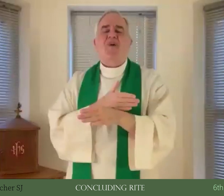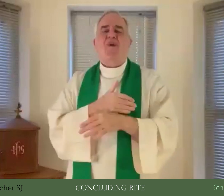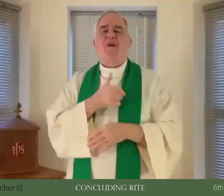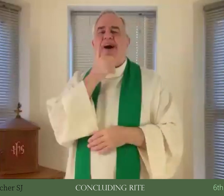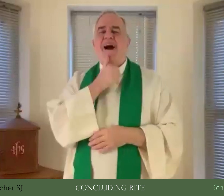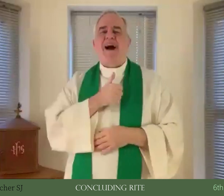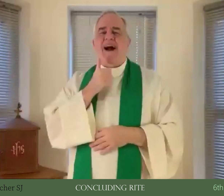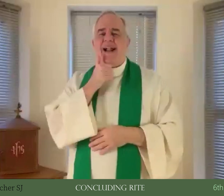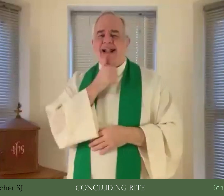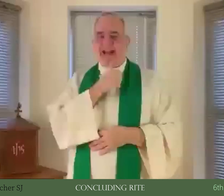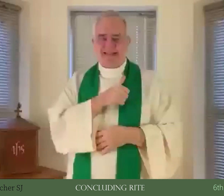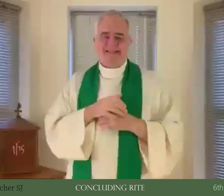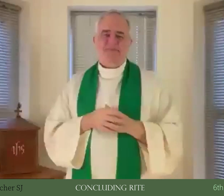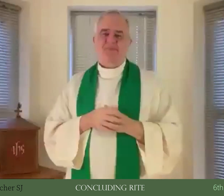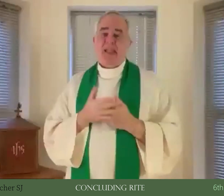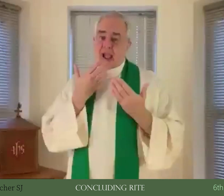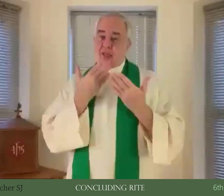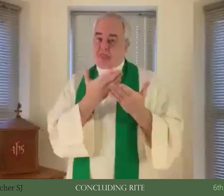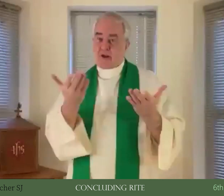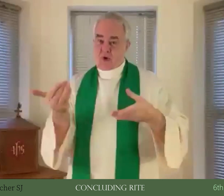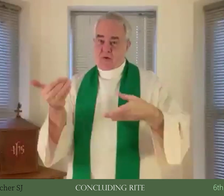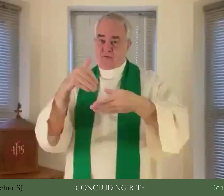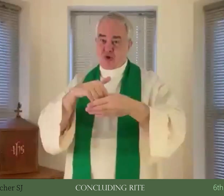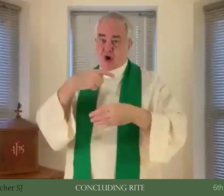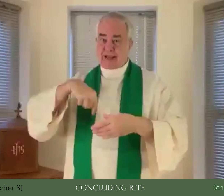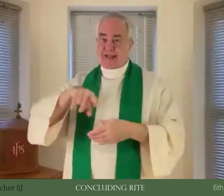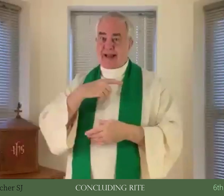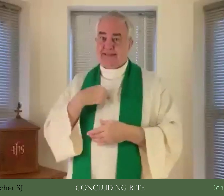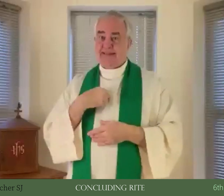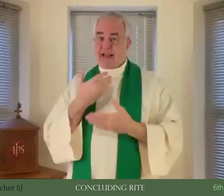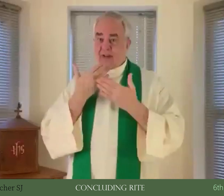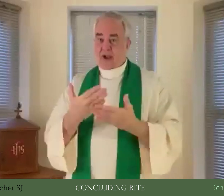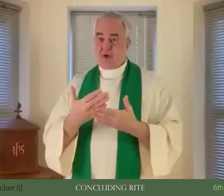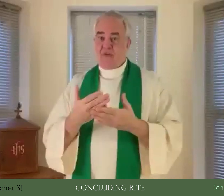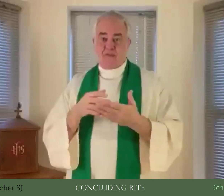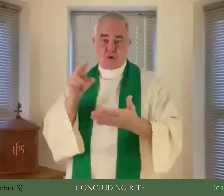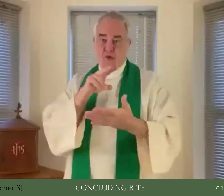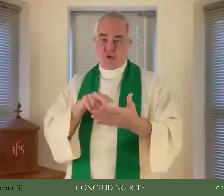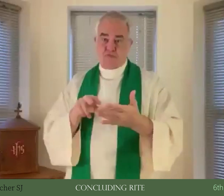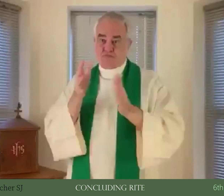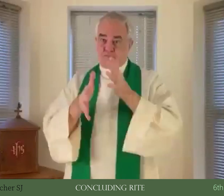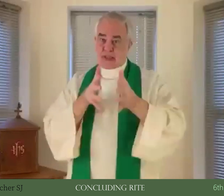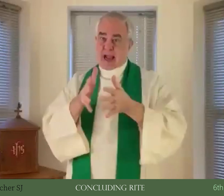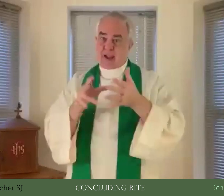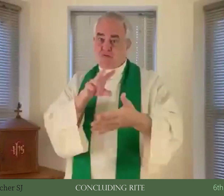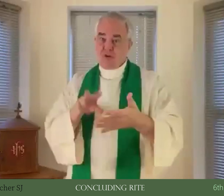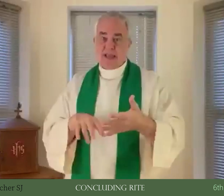before and thank you for joining us. Thank you for signing the